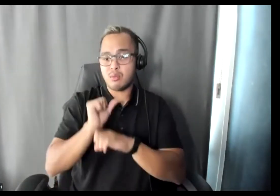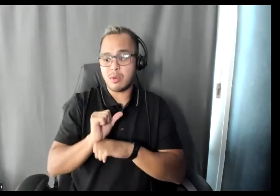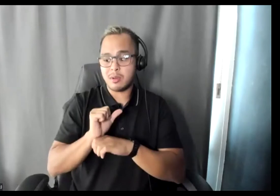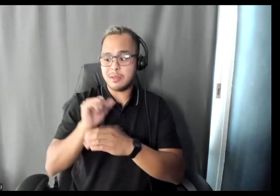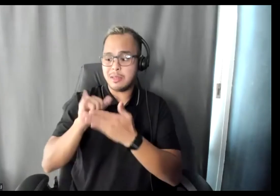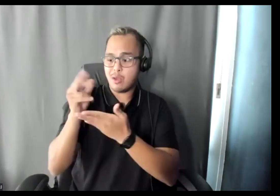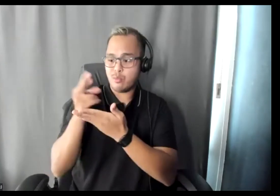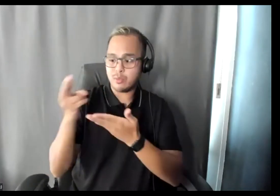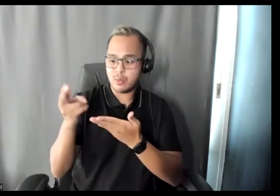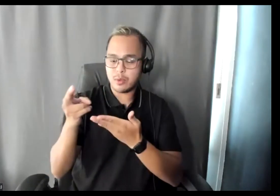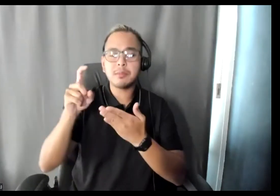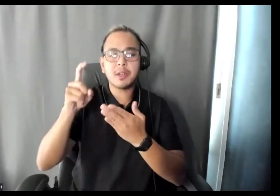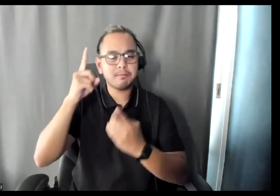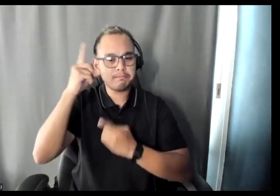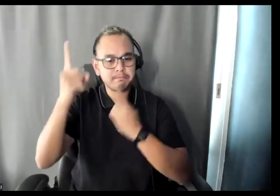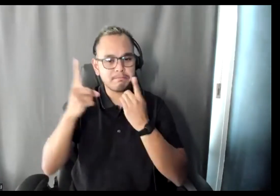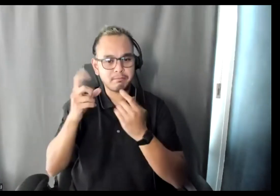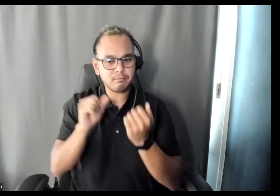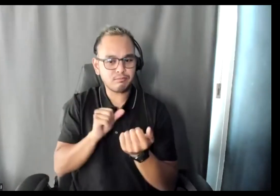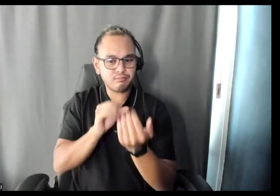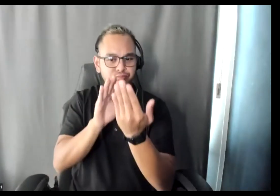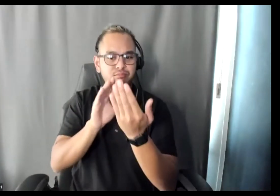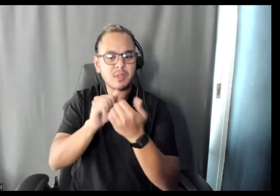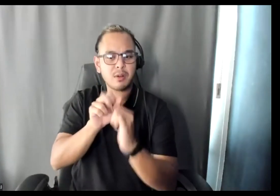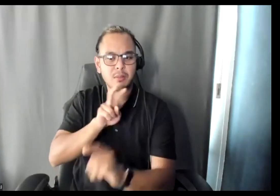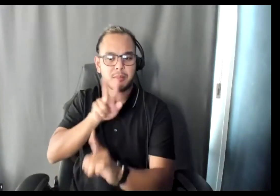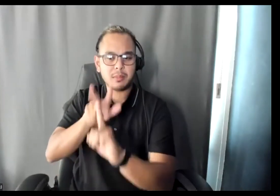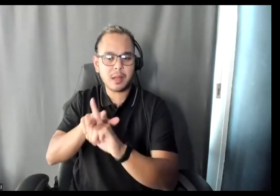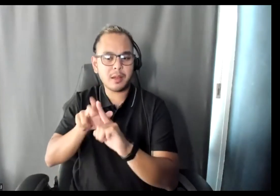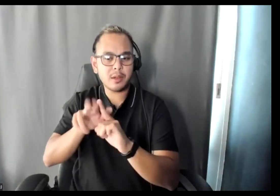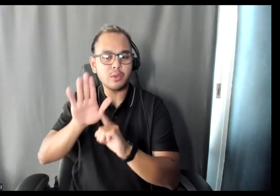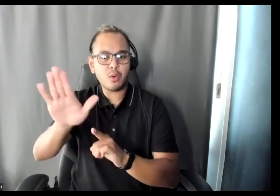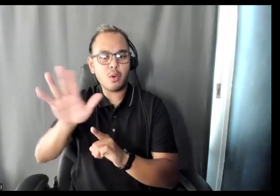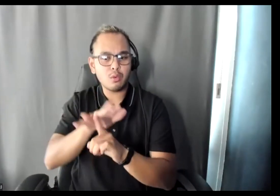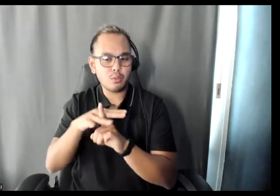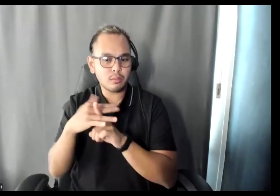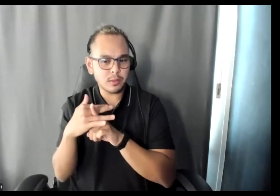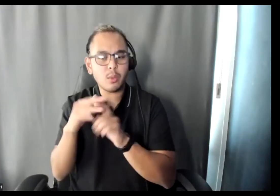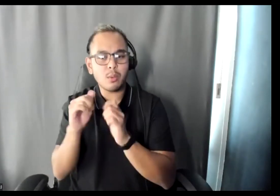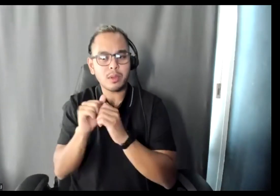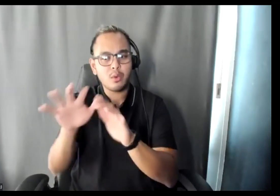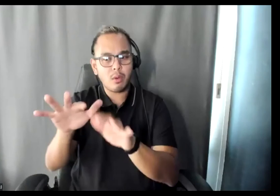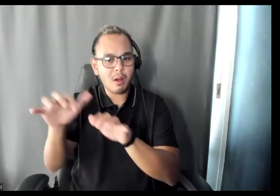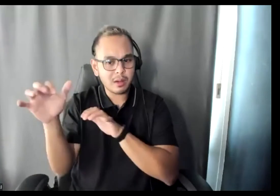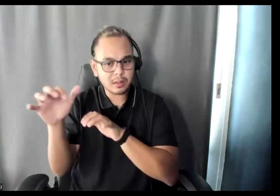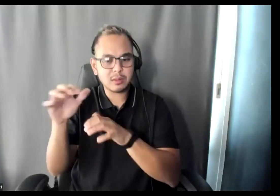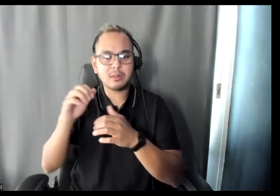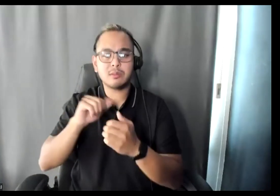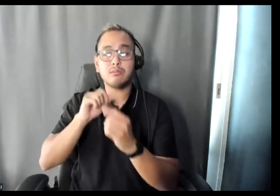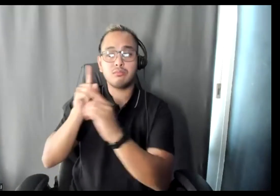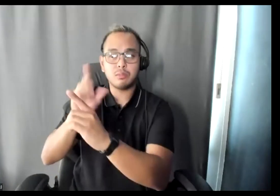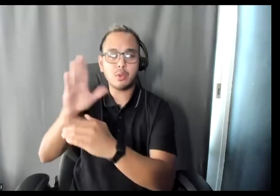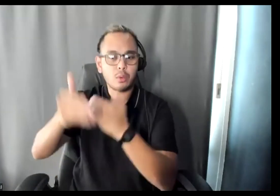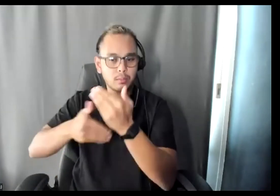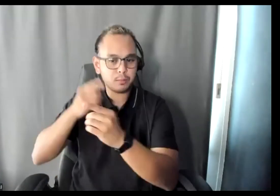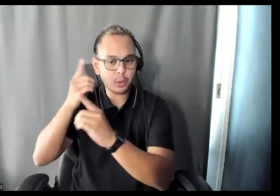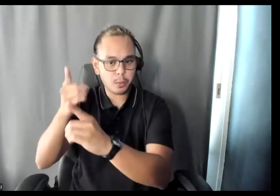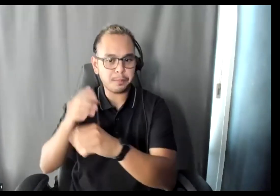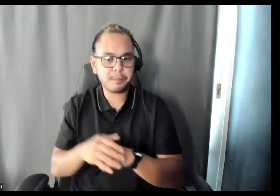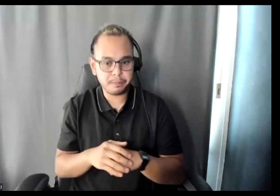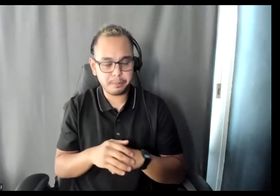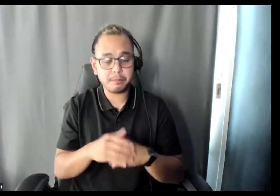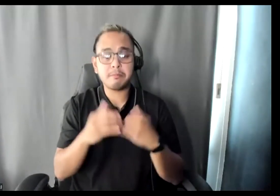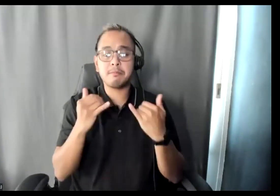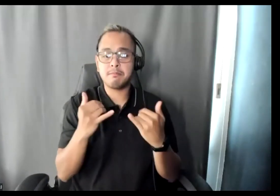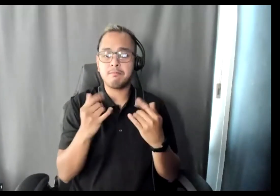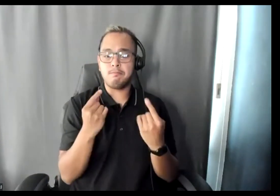about the strategy of how to apply them in your own context and in your with your audiences and toward your goals. So part of what we're going to do